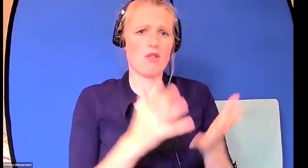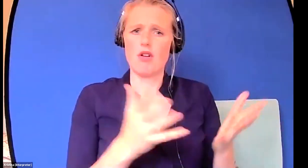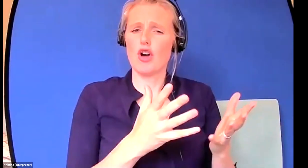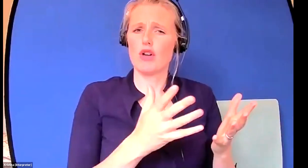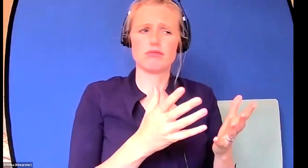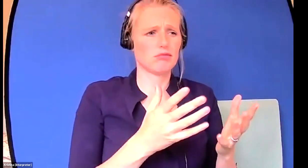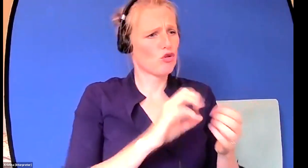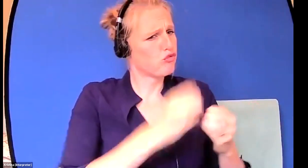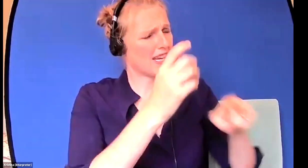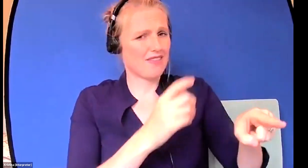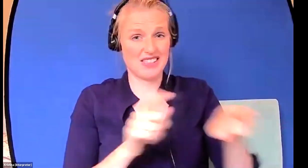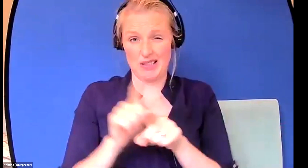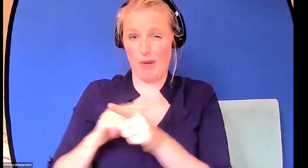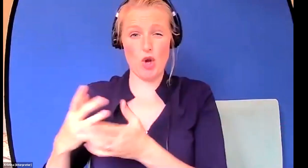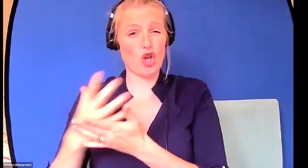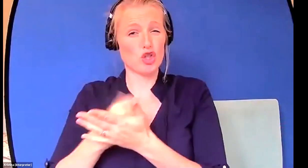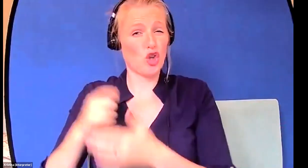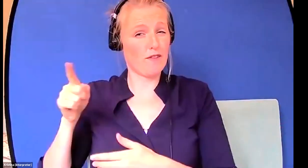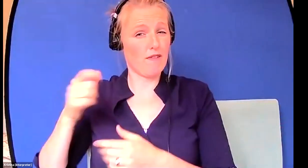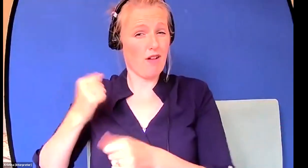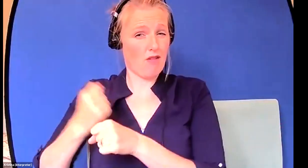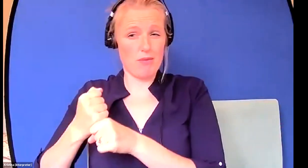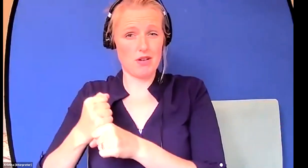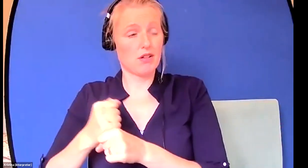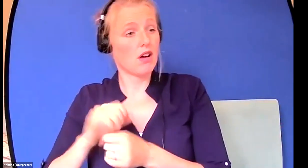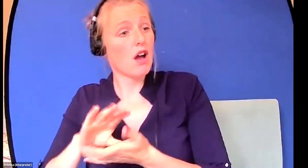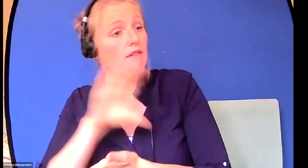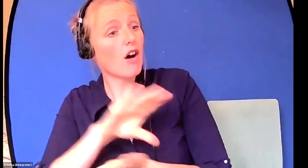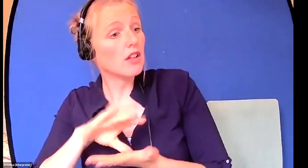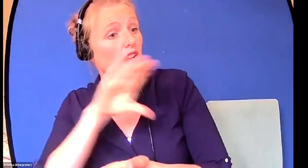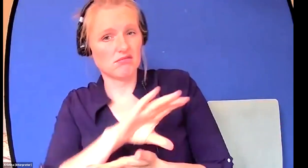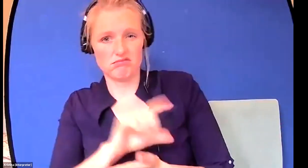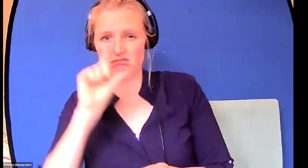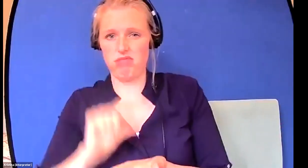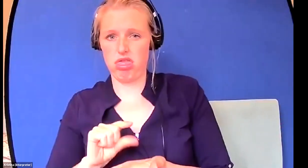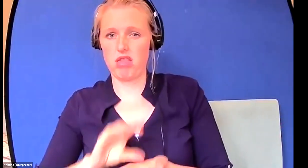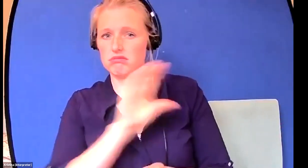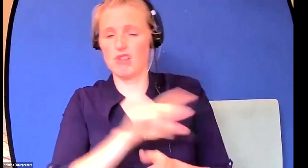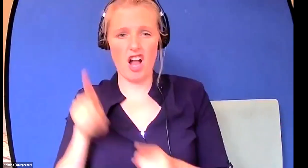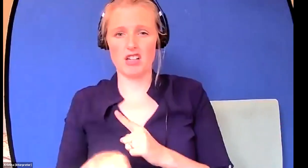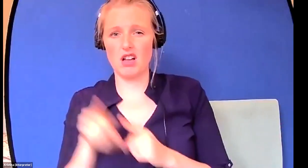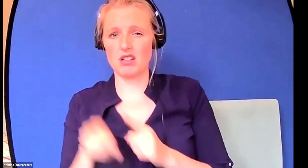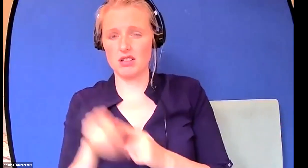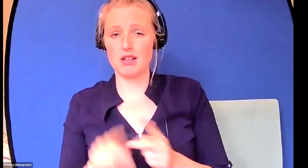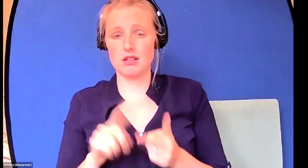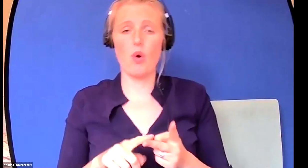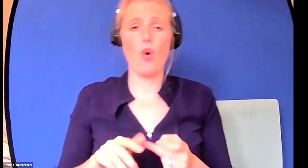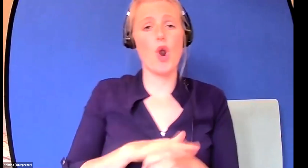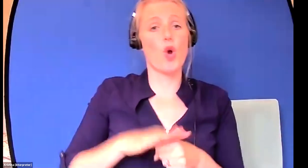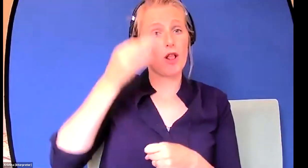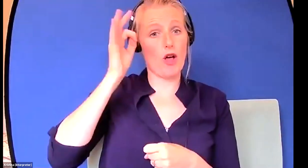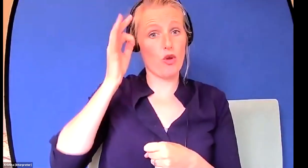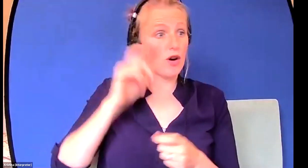slashing arts and culture funding, diminishing or undermining the capacity of local authorities